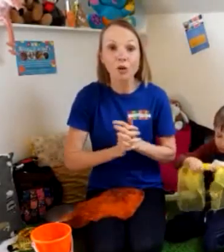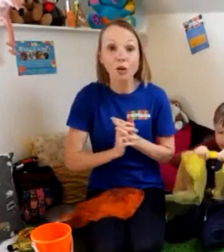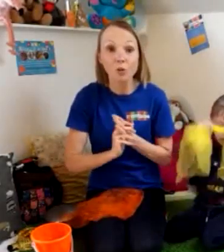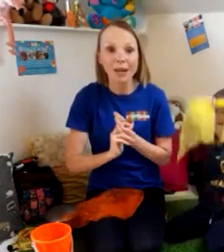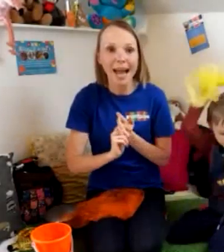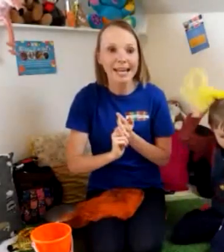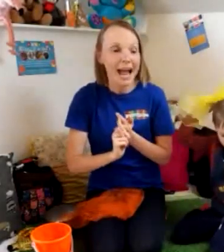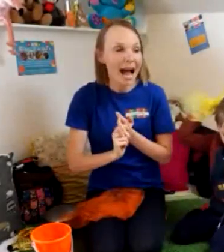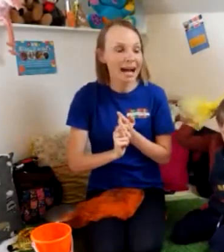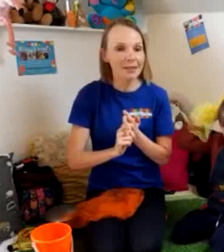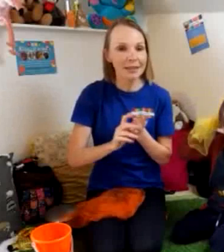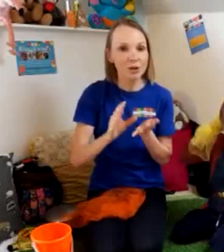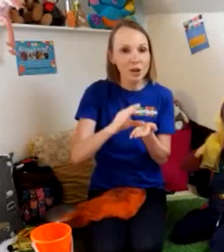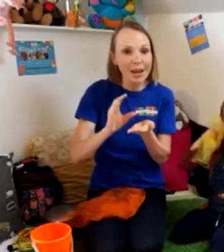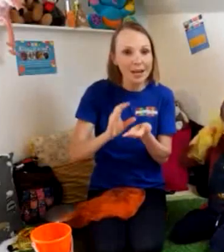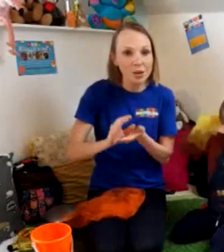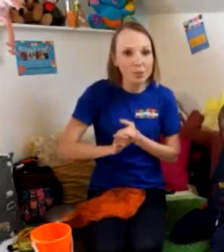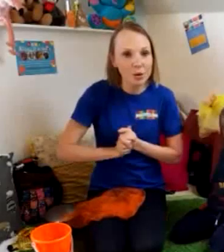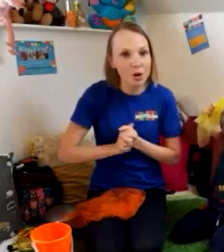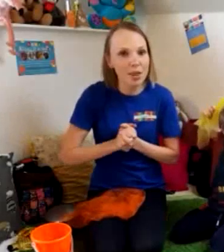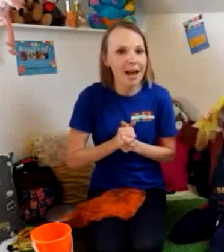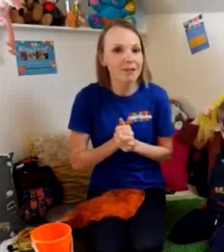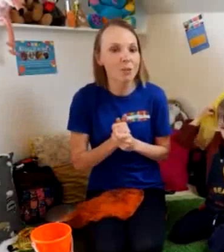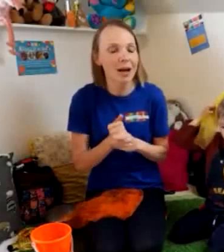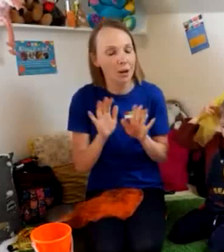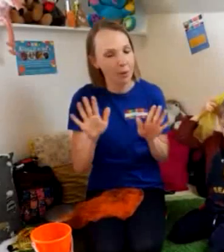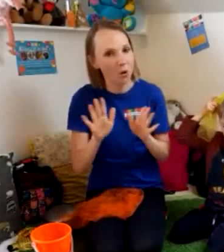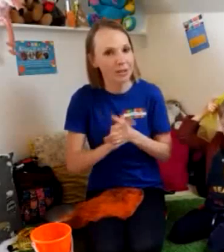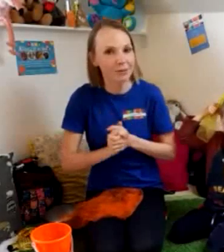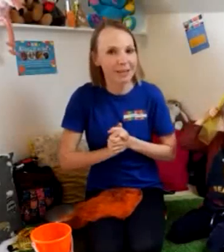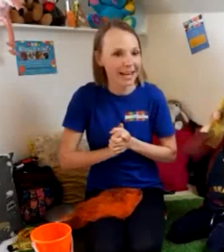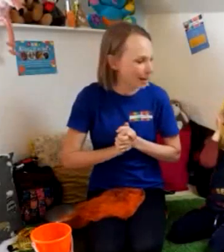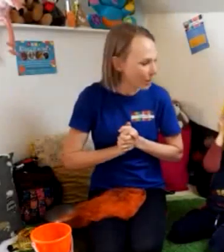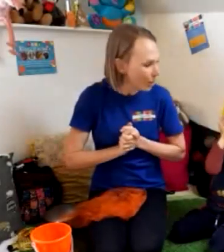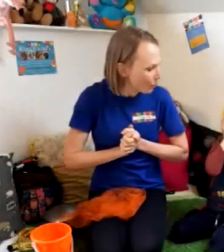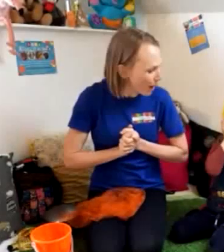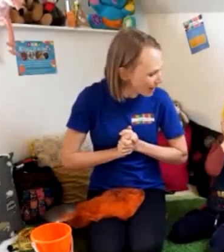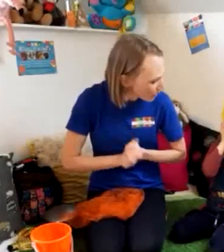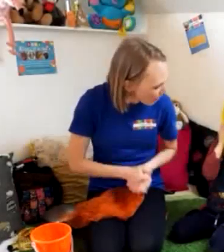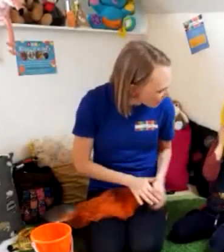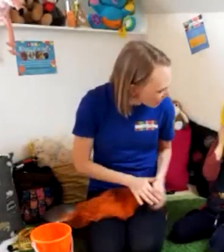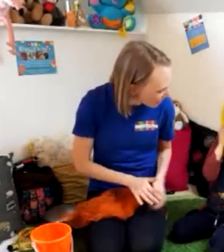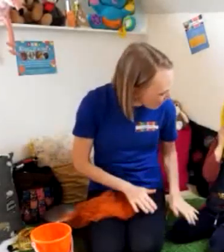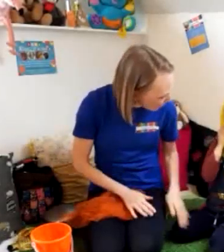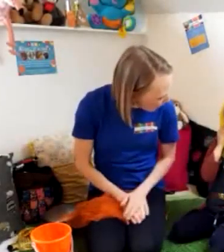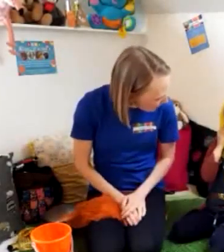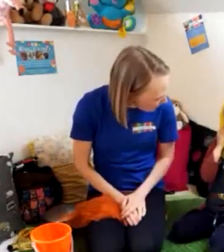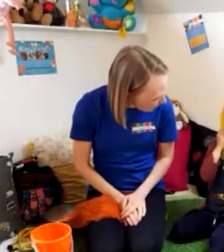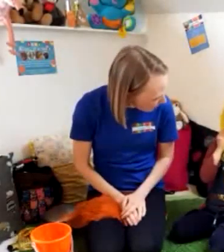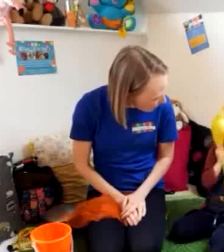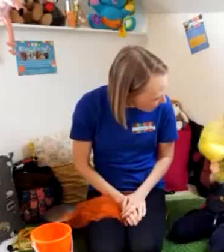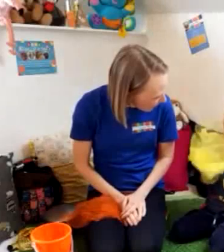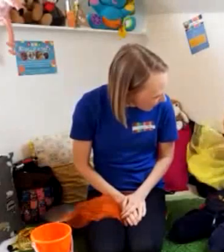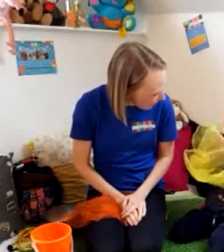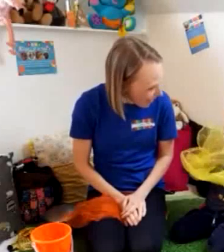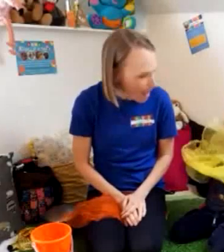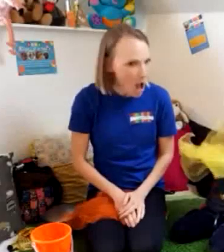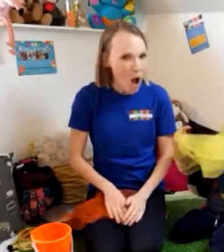www.toddleupandsign.co.uk, and there's a little donation button on there as well, but only if you can. Right, shall we do our little goodbye song? Yeah?